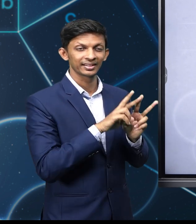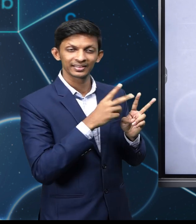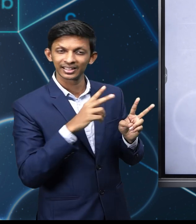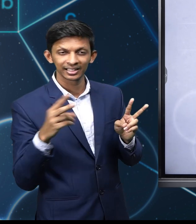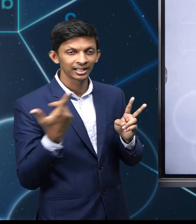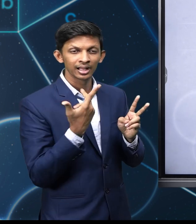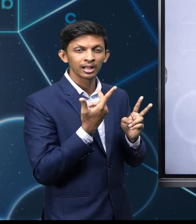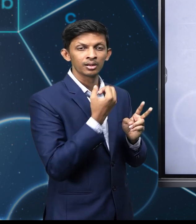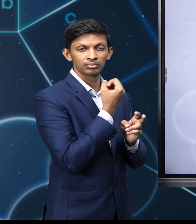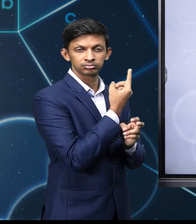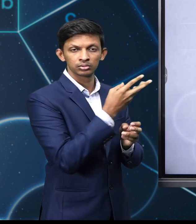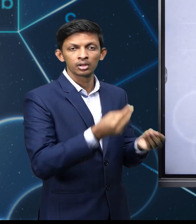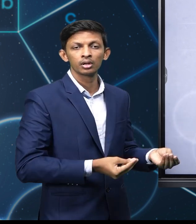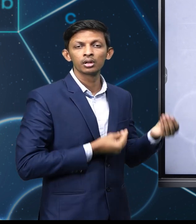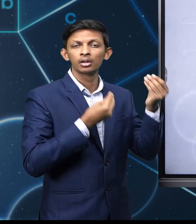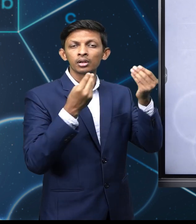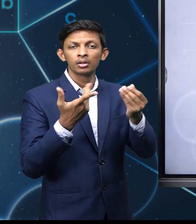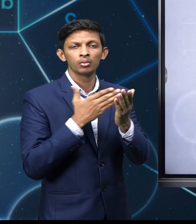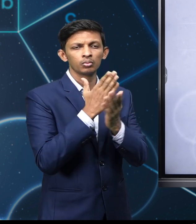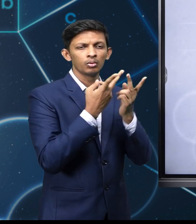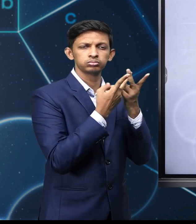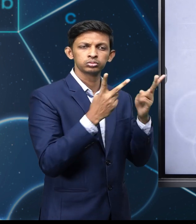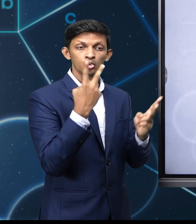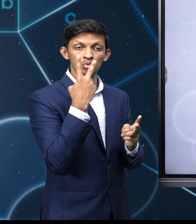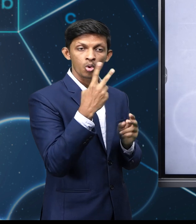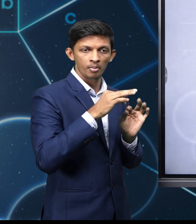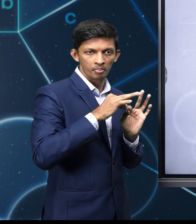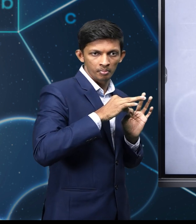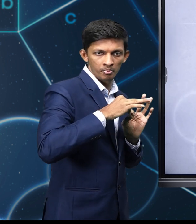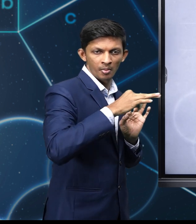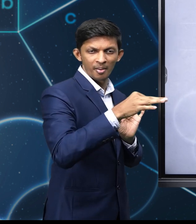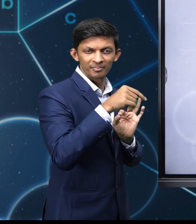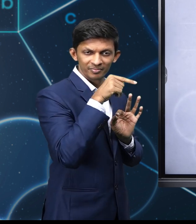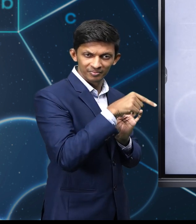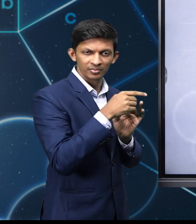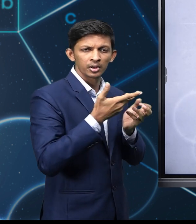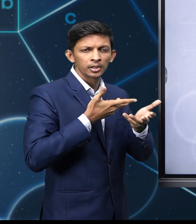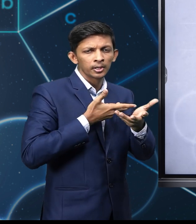Two different variations give rise to two types of proportion, which will be discussed now.